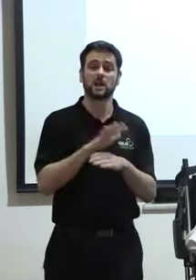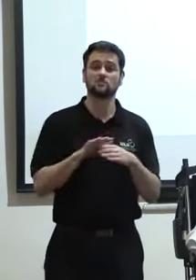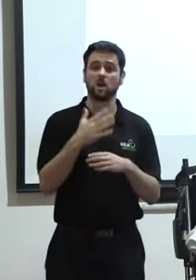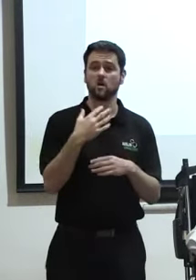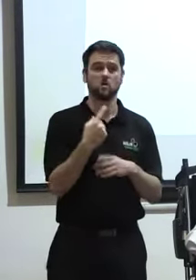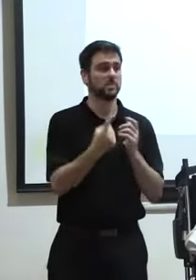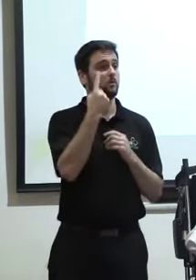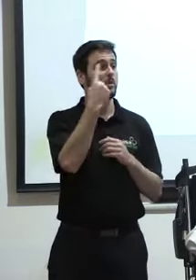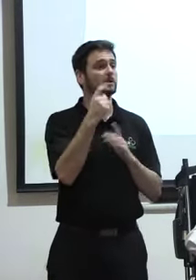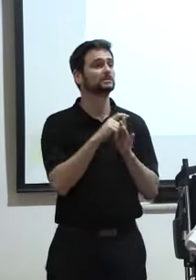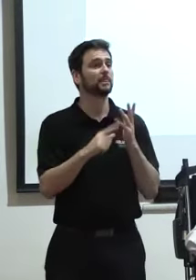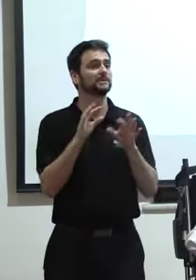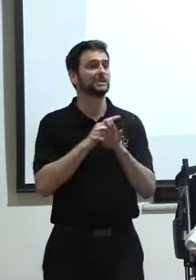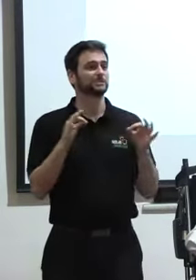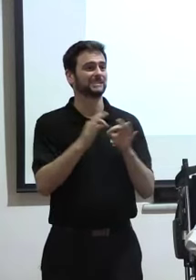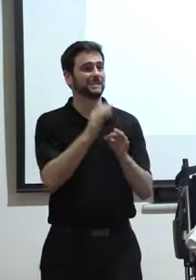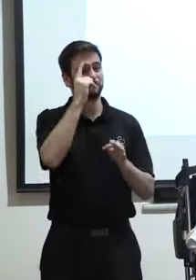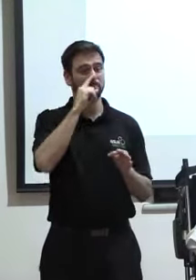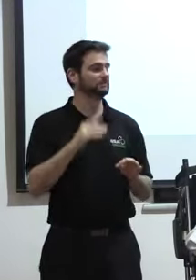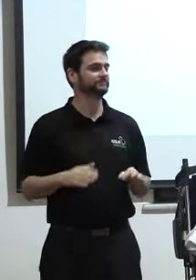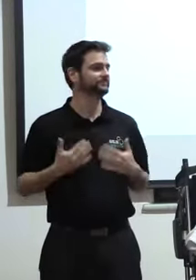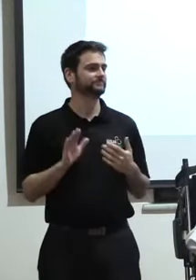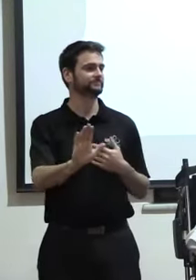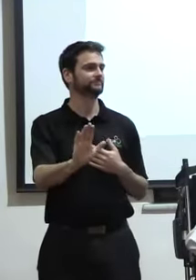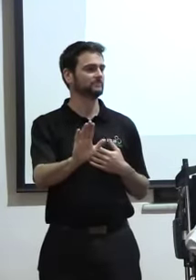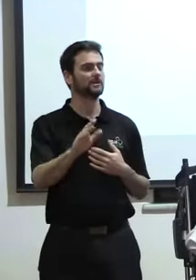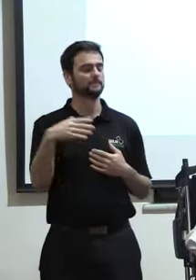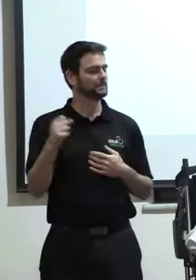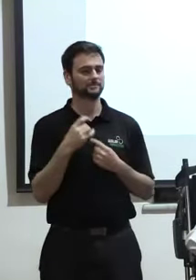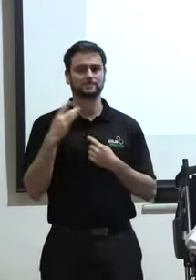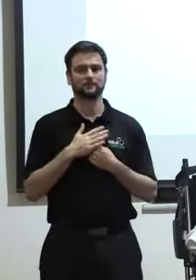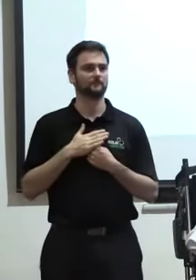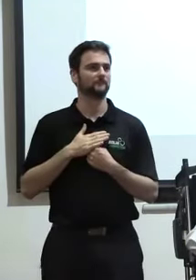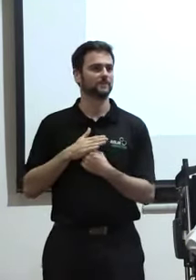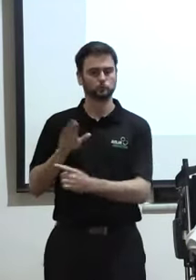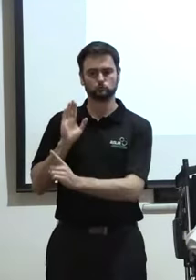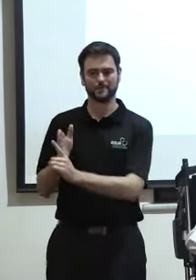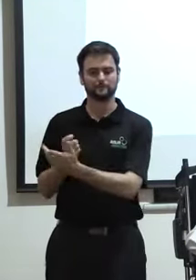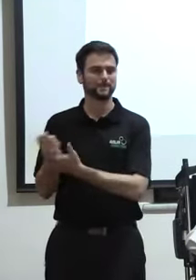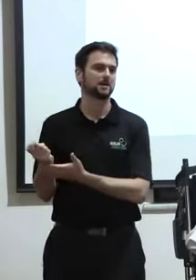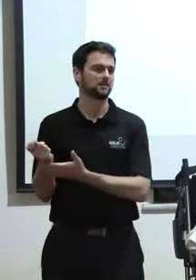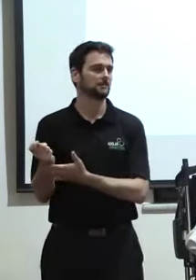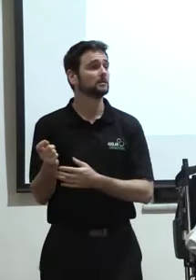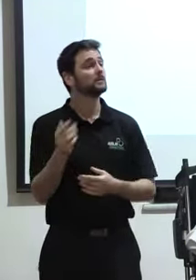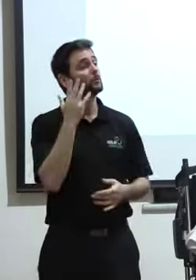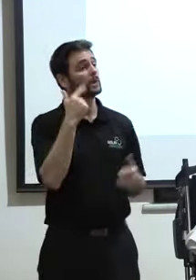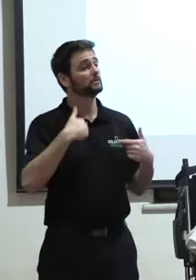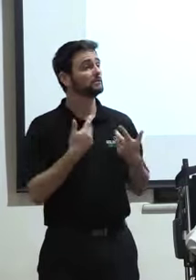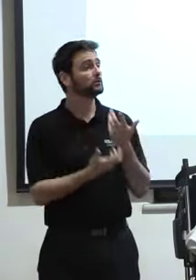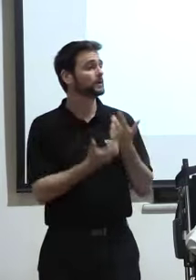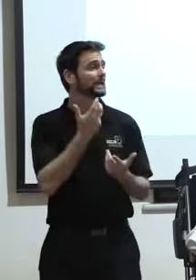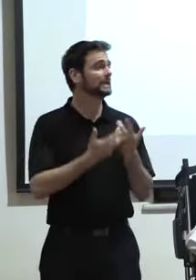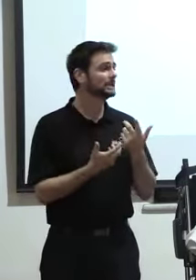was at university a couple of years ago, or more than that now actually, but when I was at university I had personal care workers come